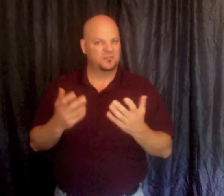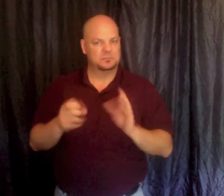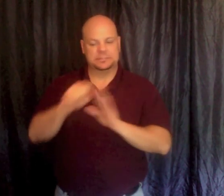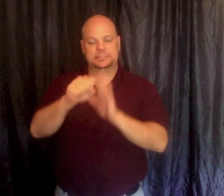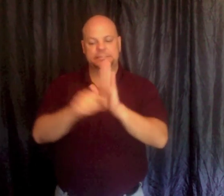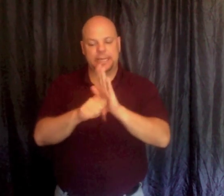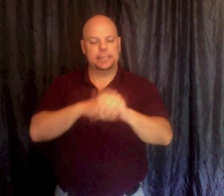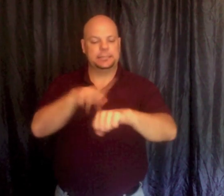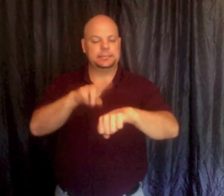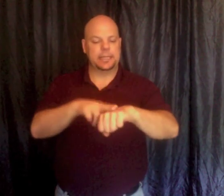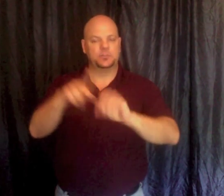national policies.